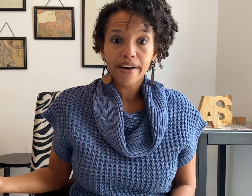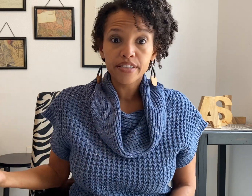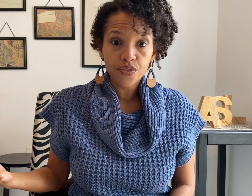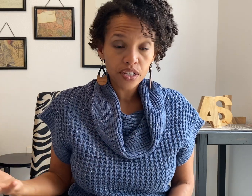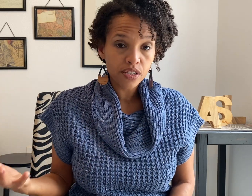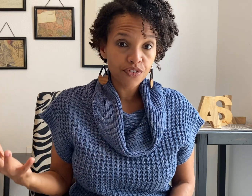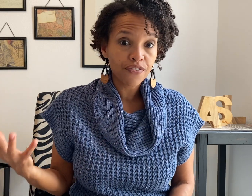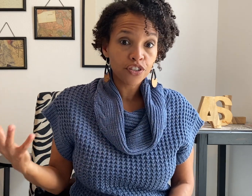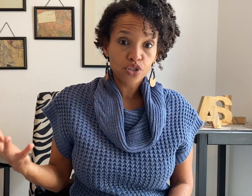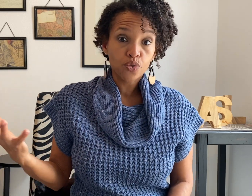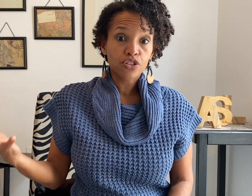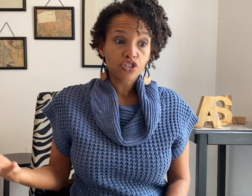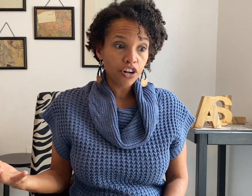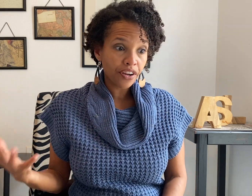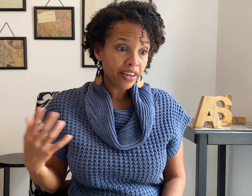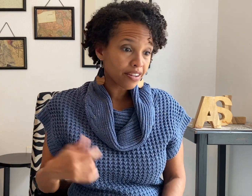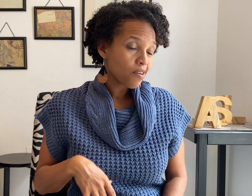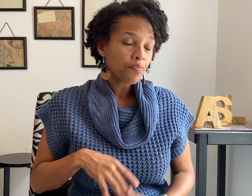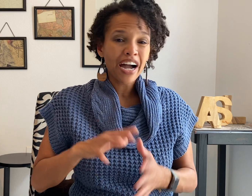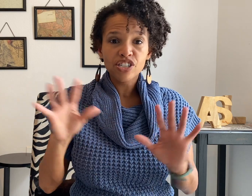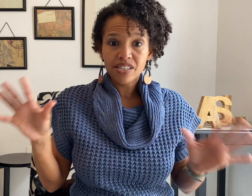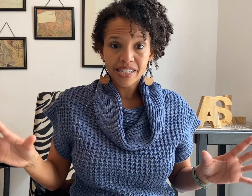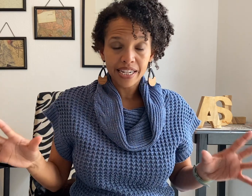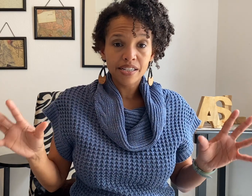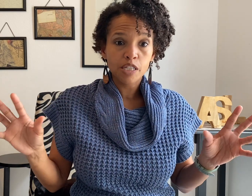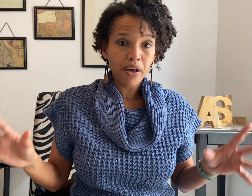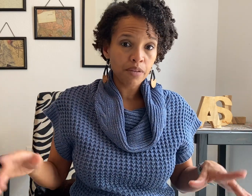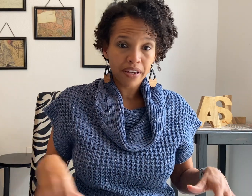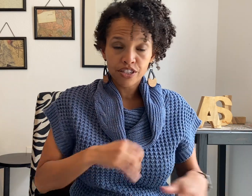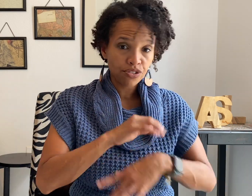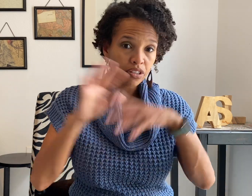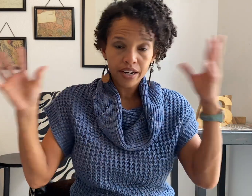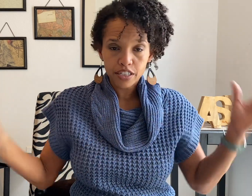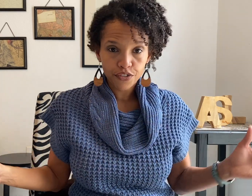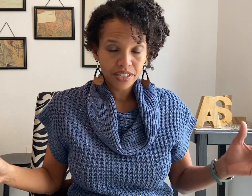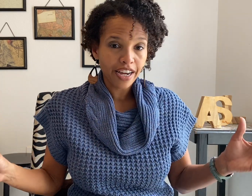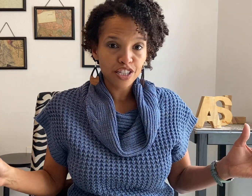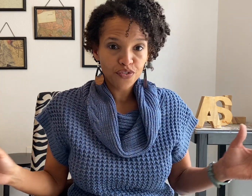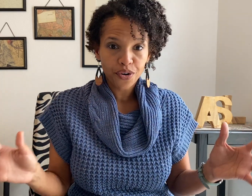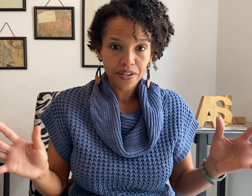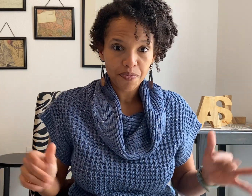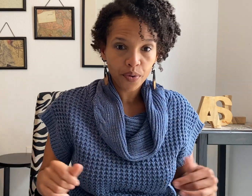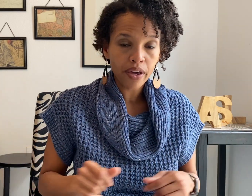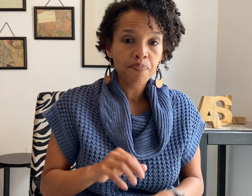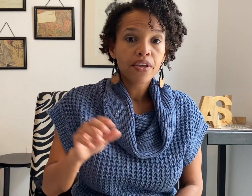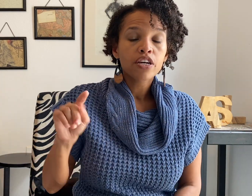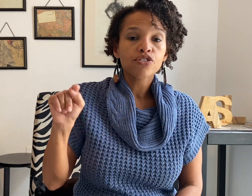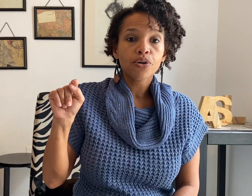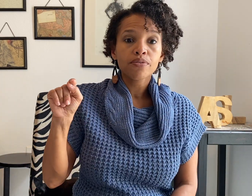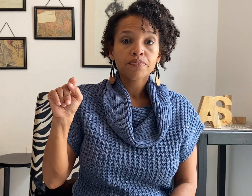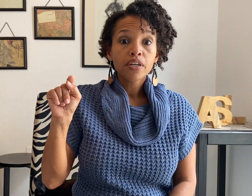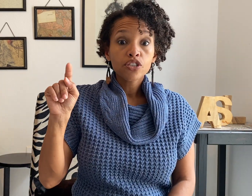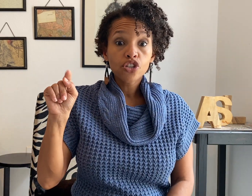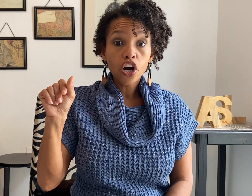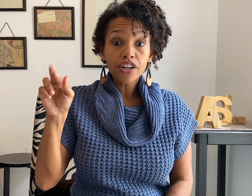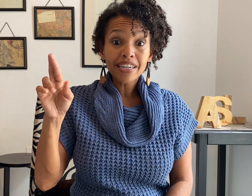for the store Target. I just decided to spell it because there's a lot of different signs for it, okay? So,